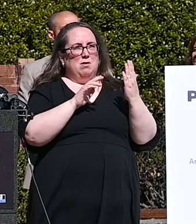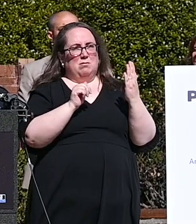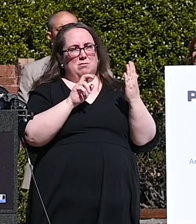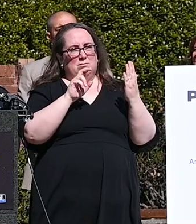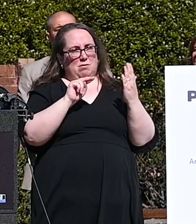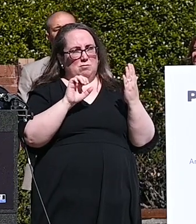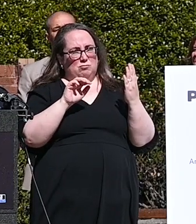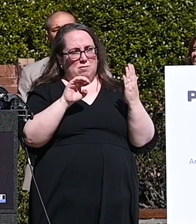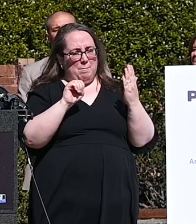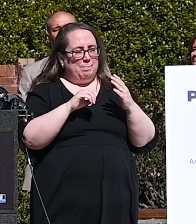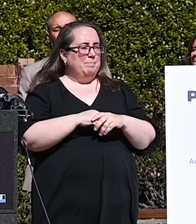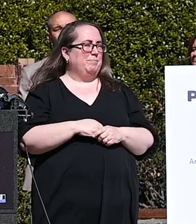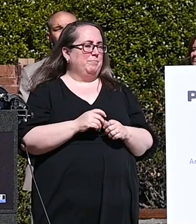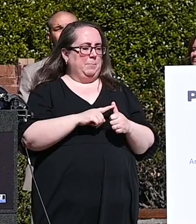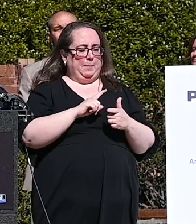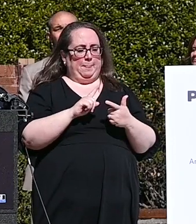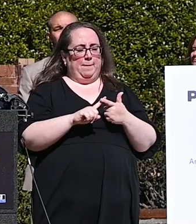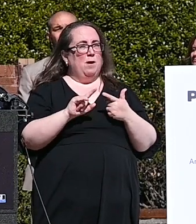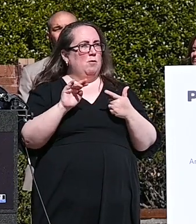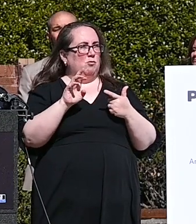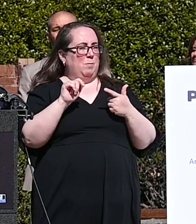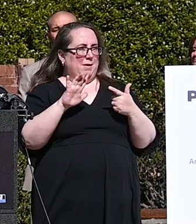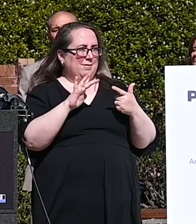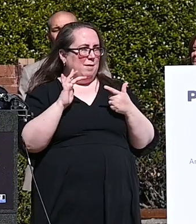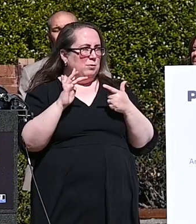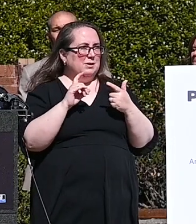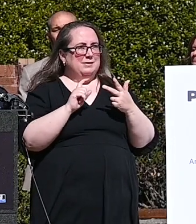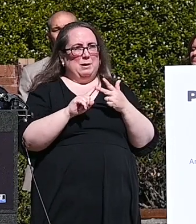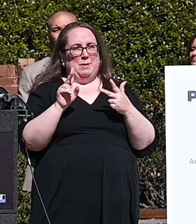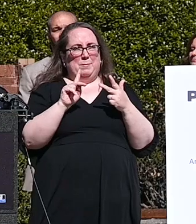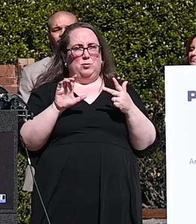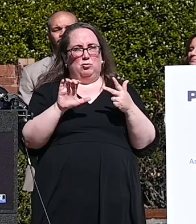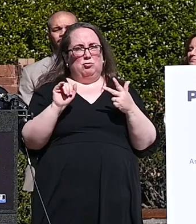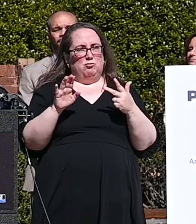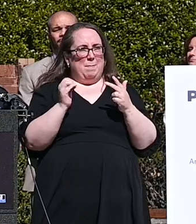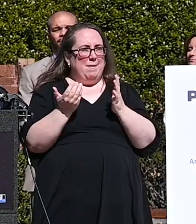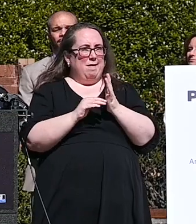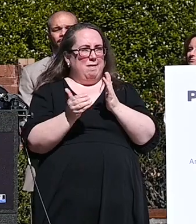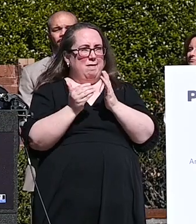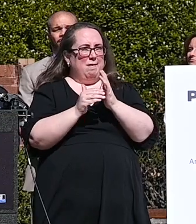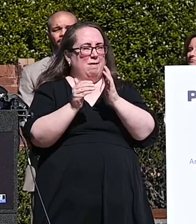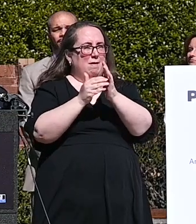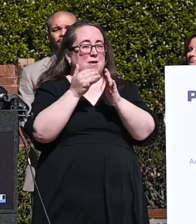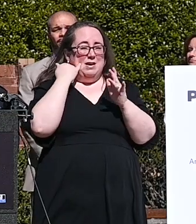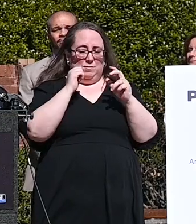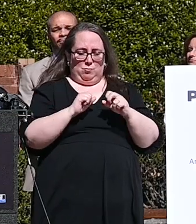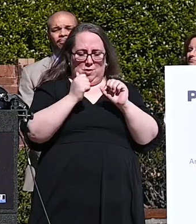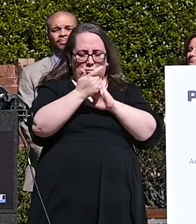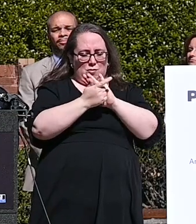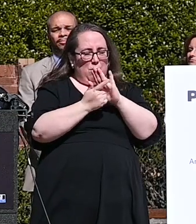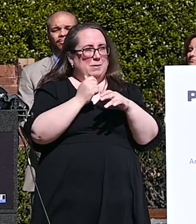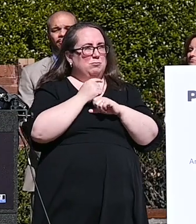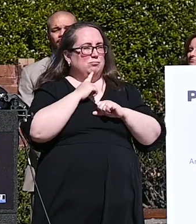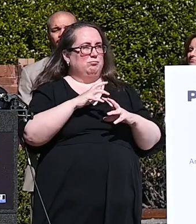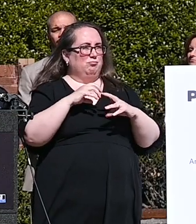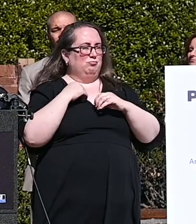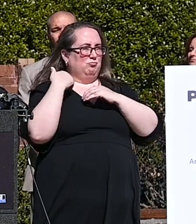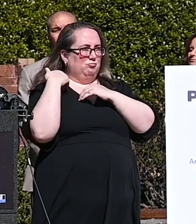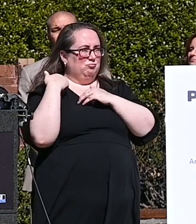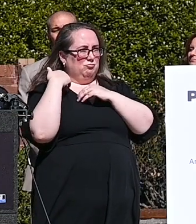crimes, criminal networks, and repeat offenders, ensuring that those who break the law are held